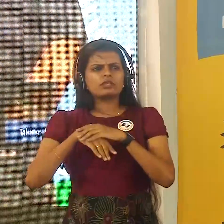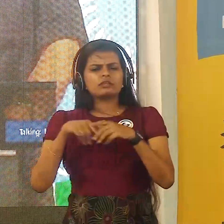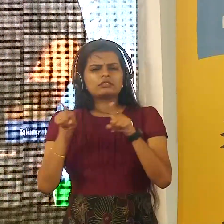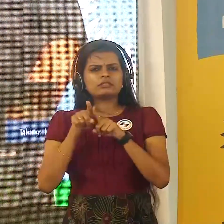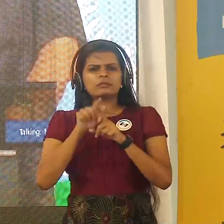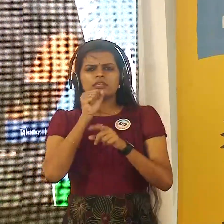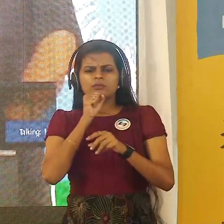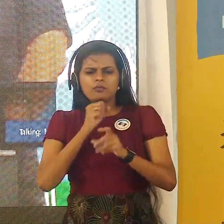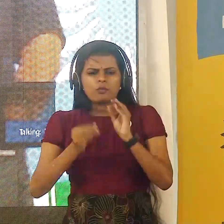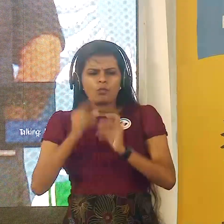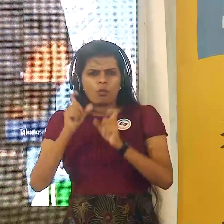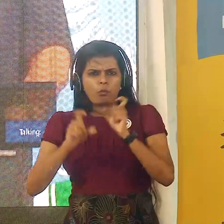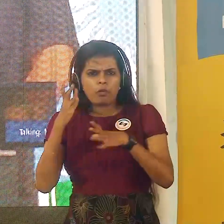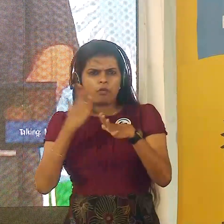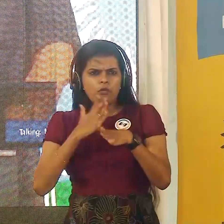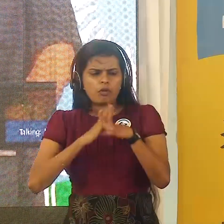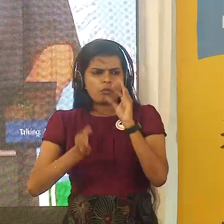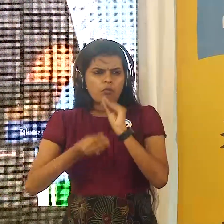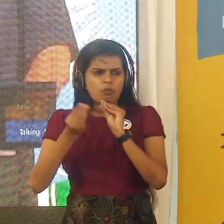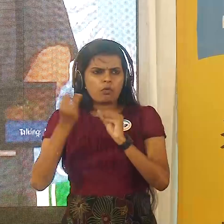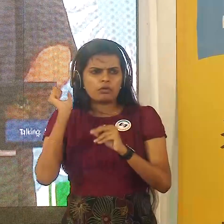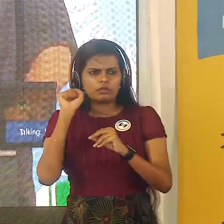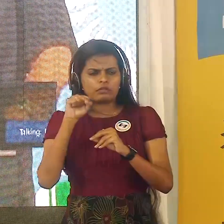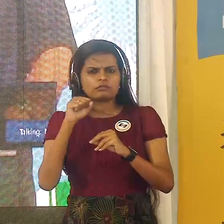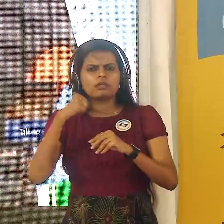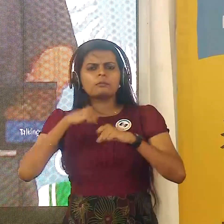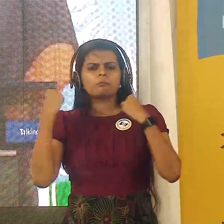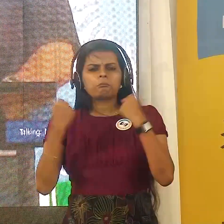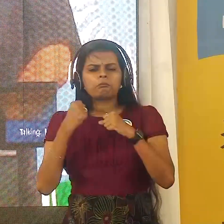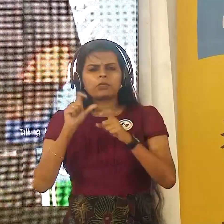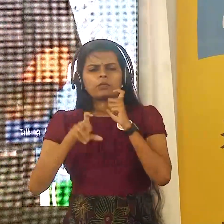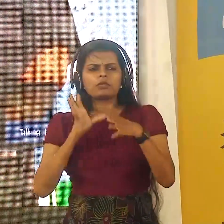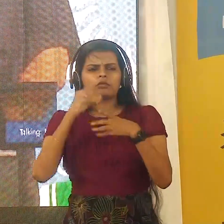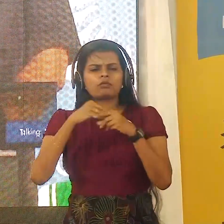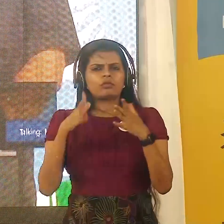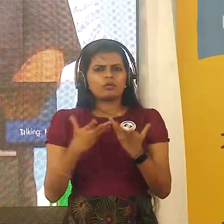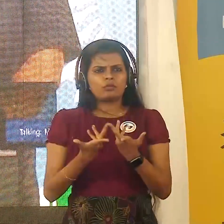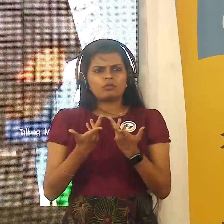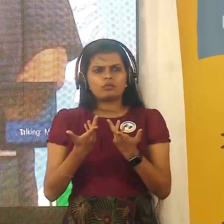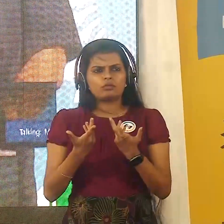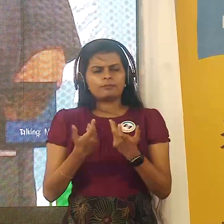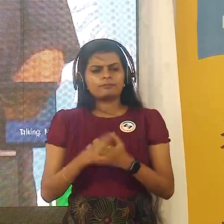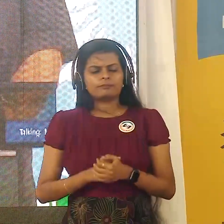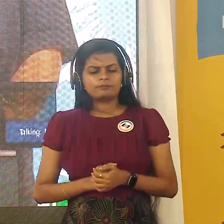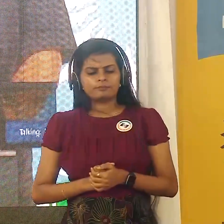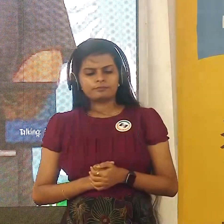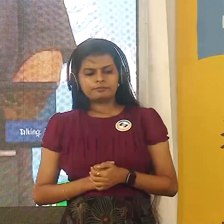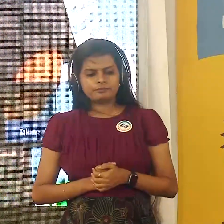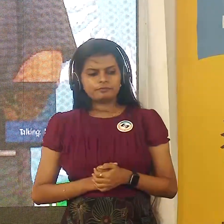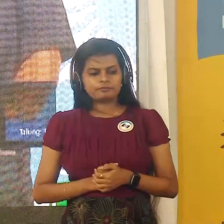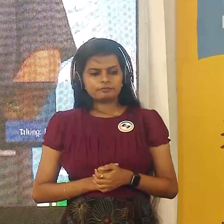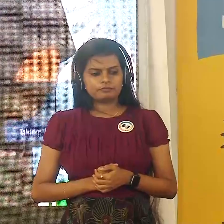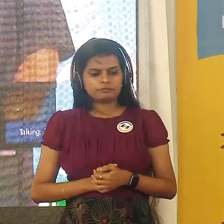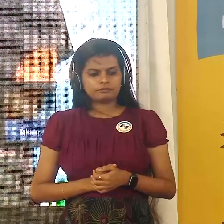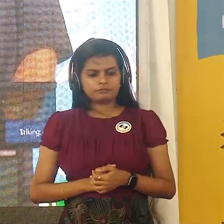age population that has gone to work elsewhere? And I want to just say two things here. One is that we